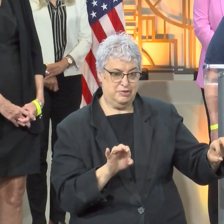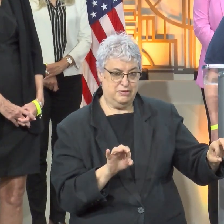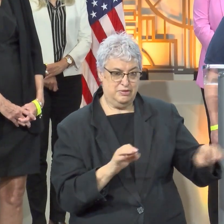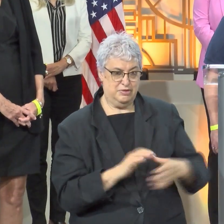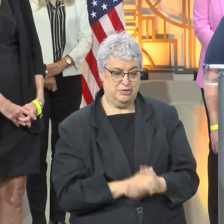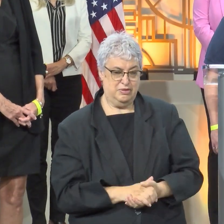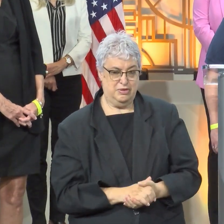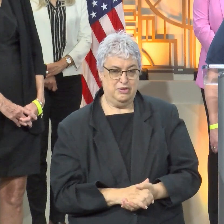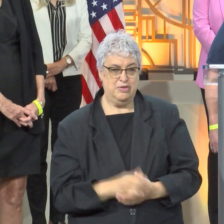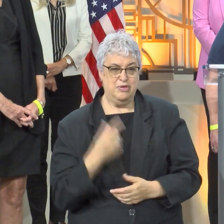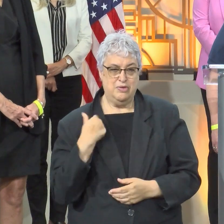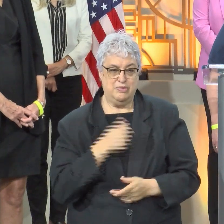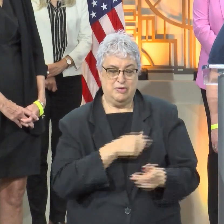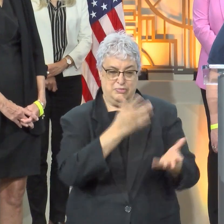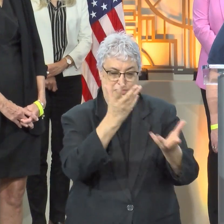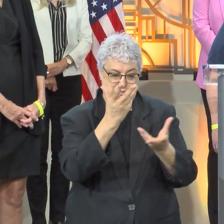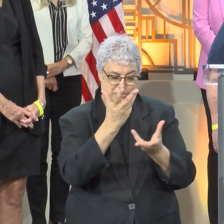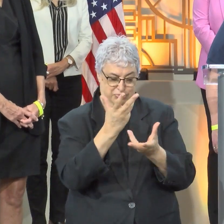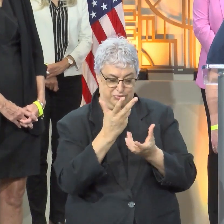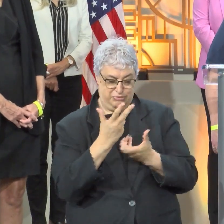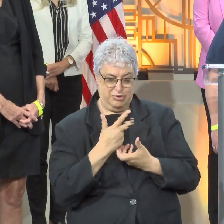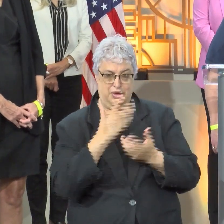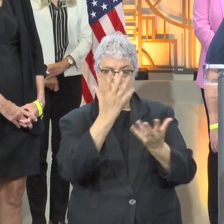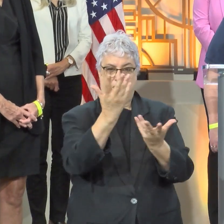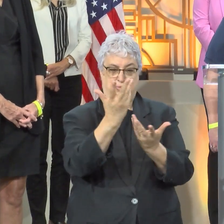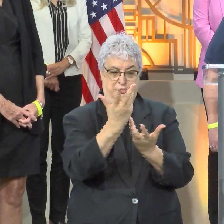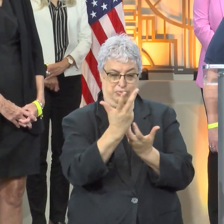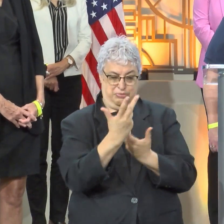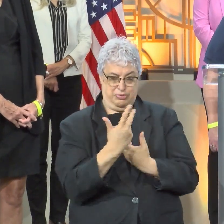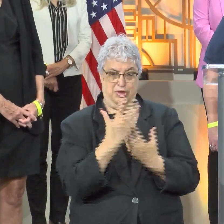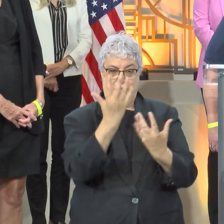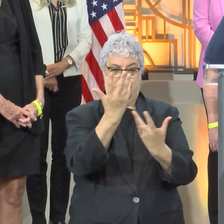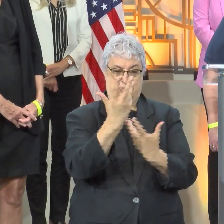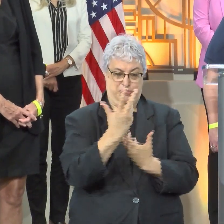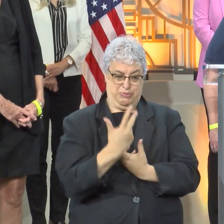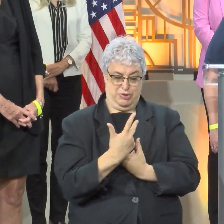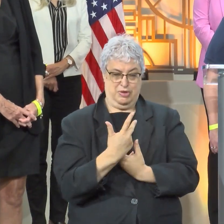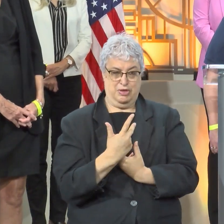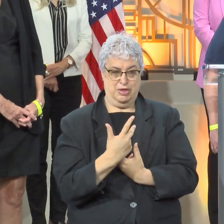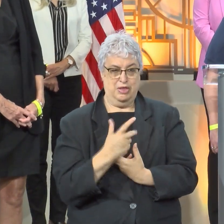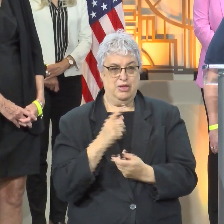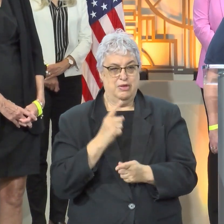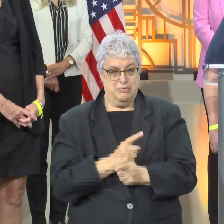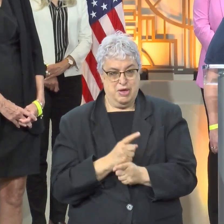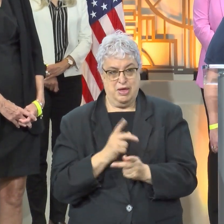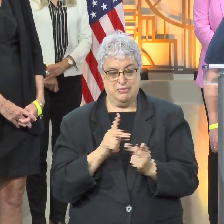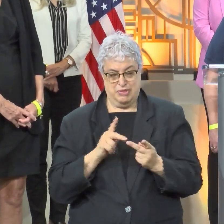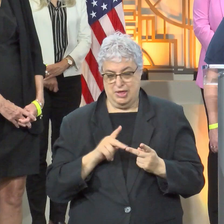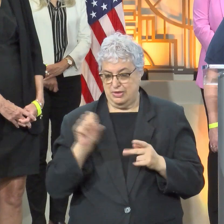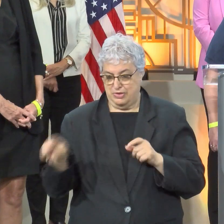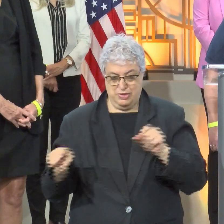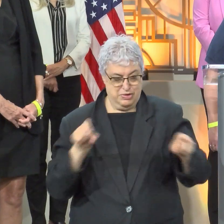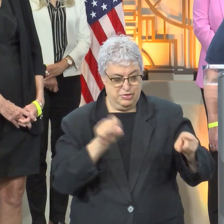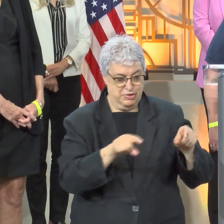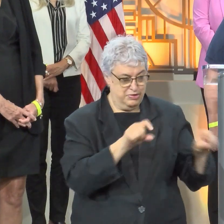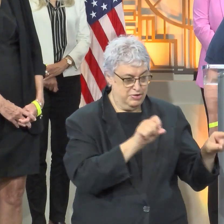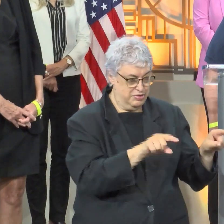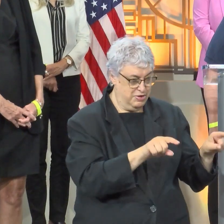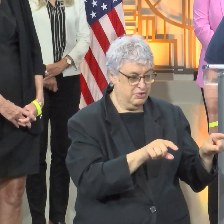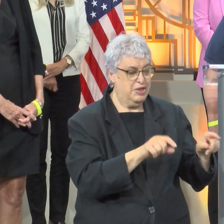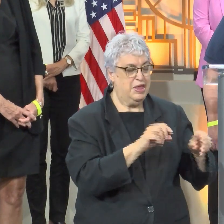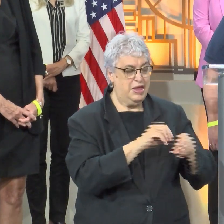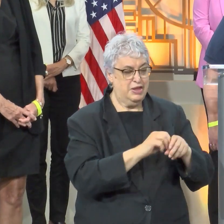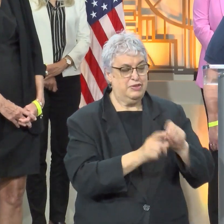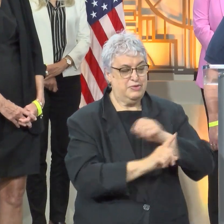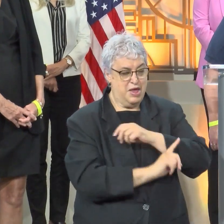to. We are the downstream receiver of all of this waste, so let's make sure that the waste goes in the proper place, and let's not let Houston go to